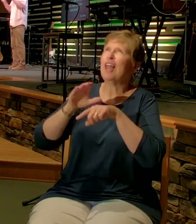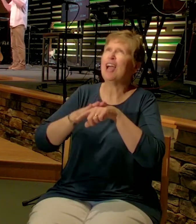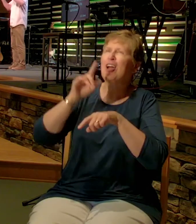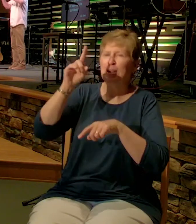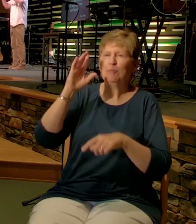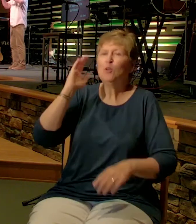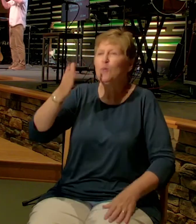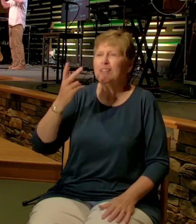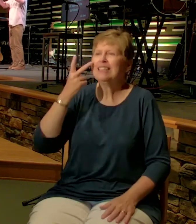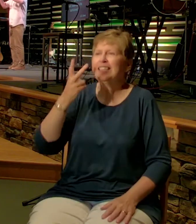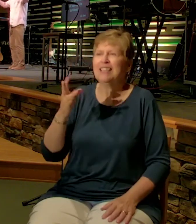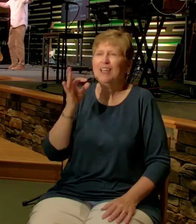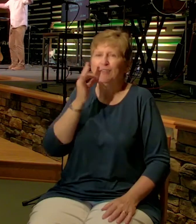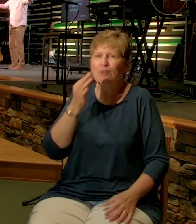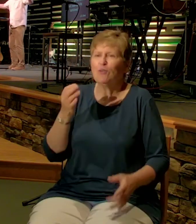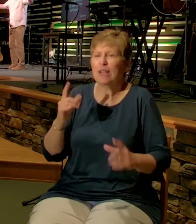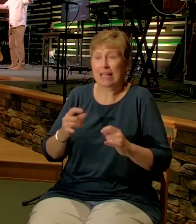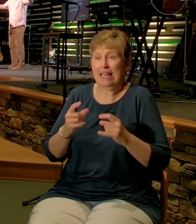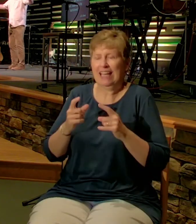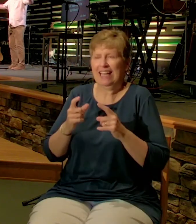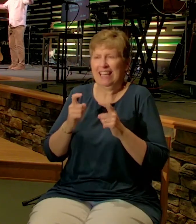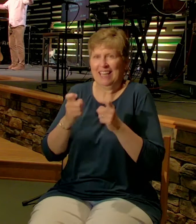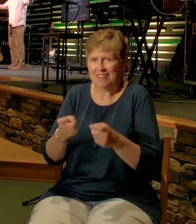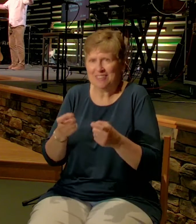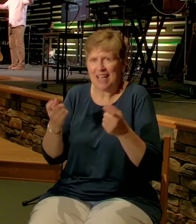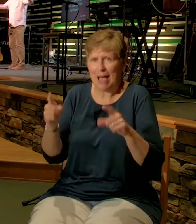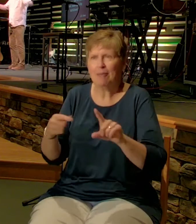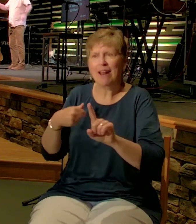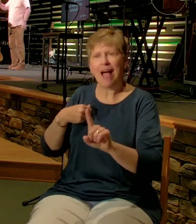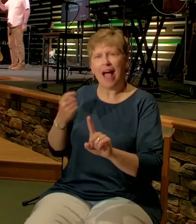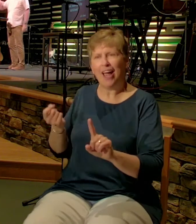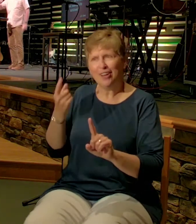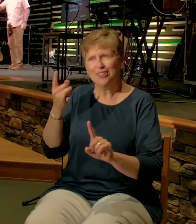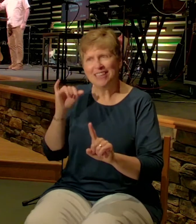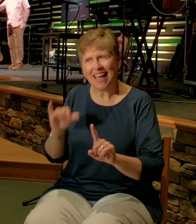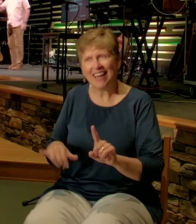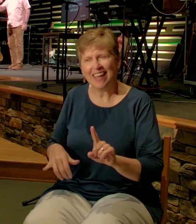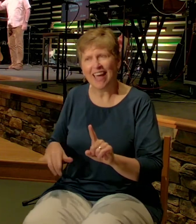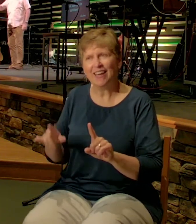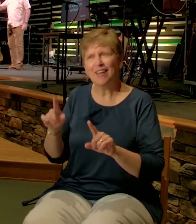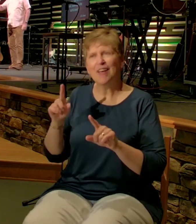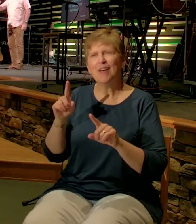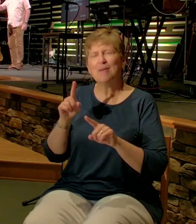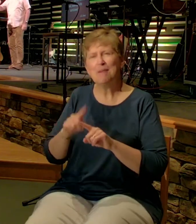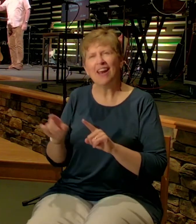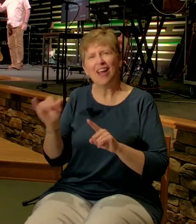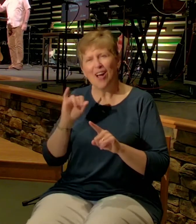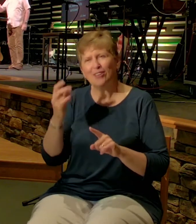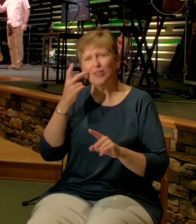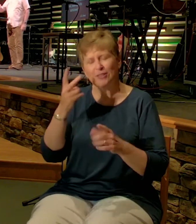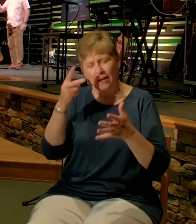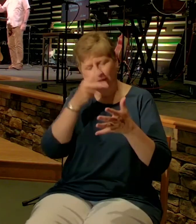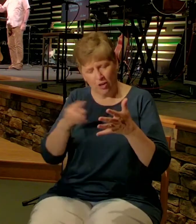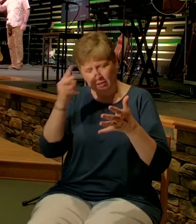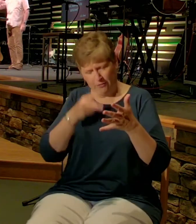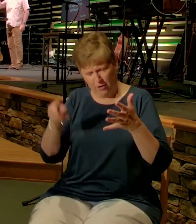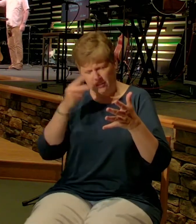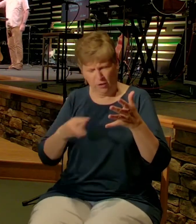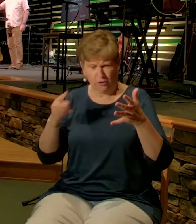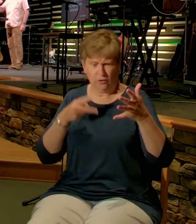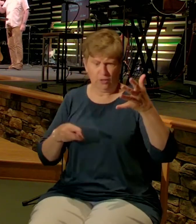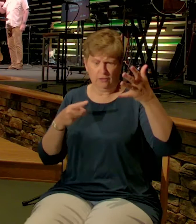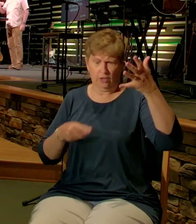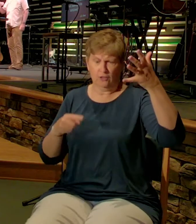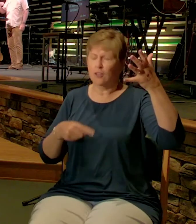happen. I understand that. But then again, I see verse after verse in the Bible where God